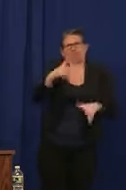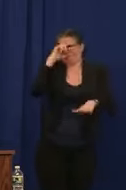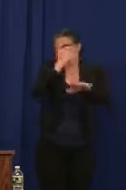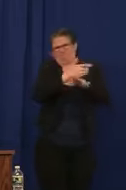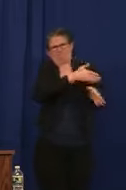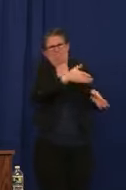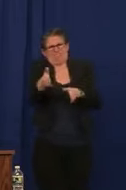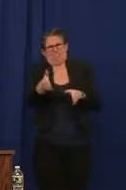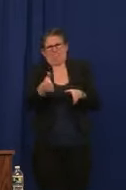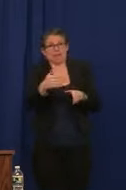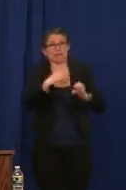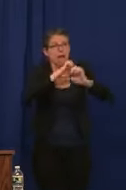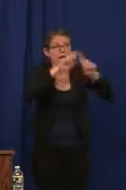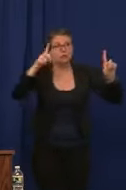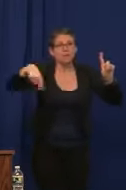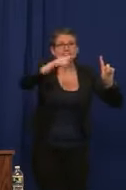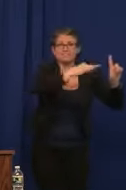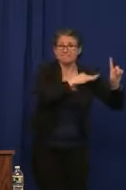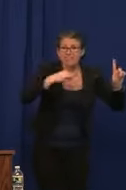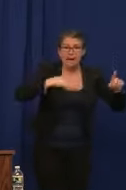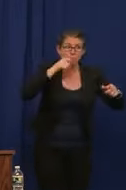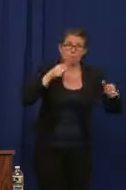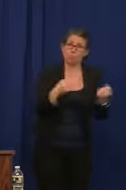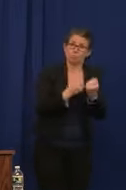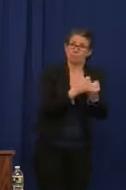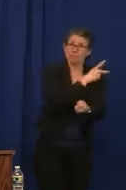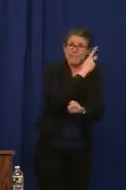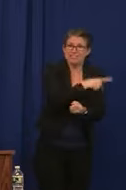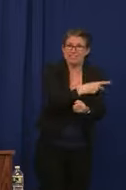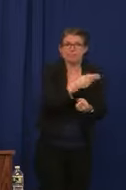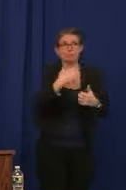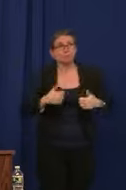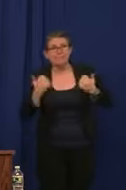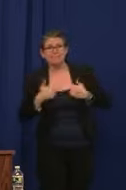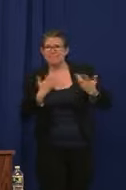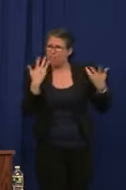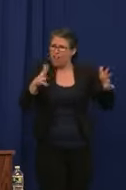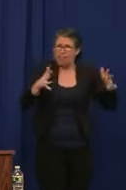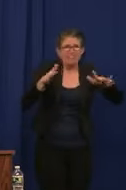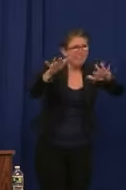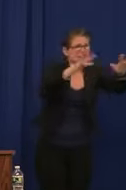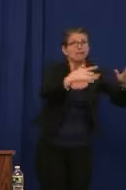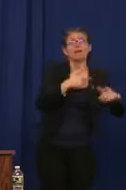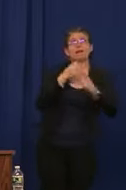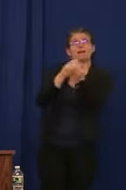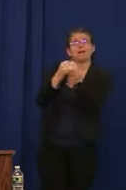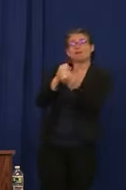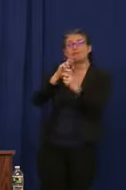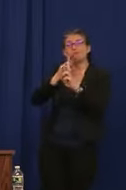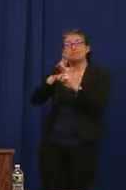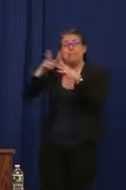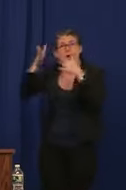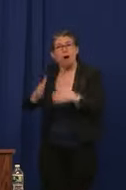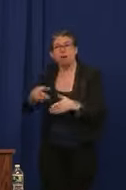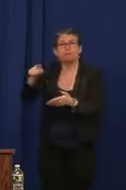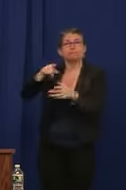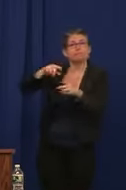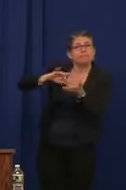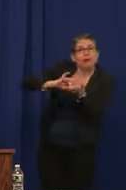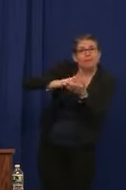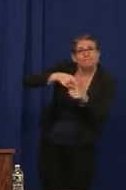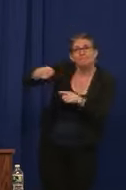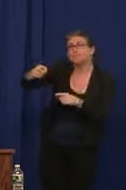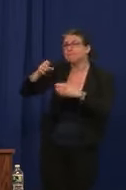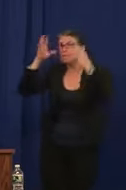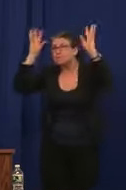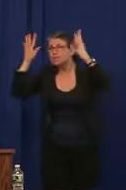response phase. One of the central planks of our response is that we don't wait for cases to come